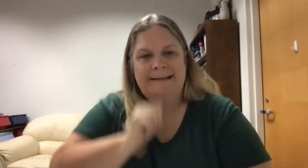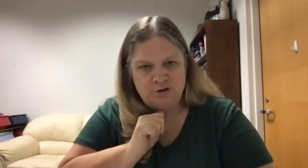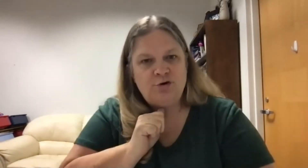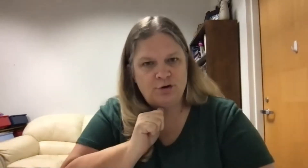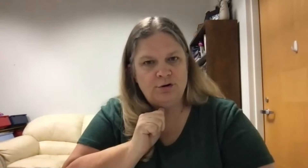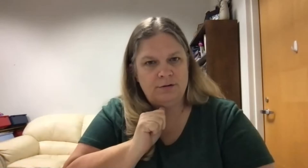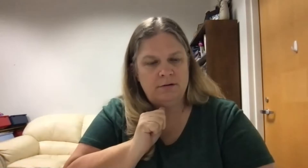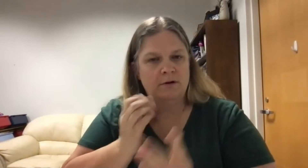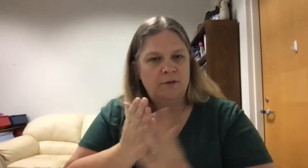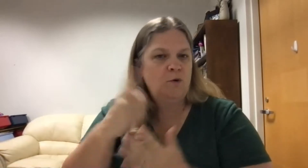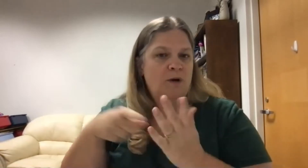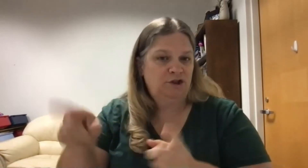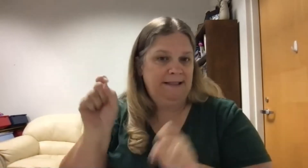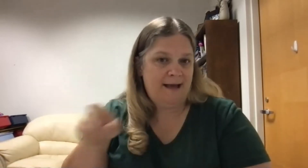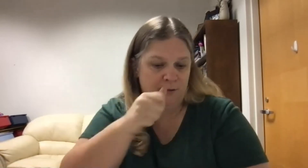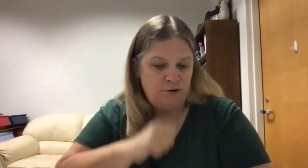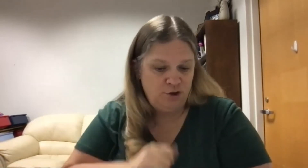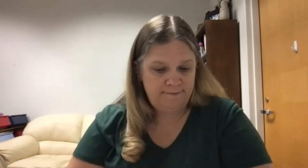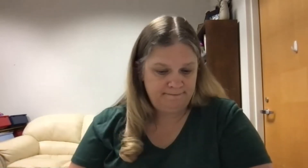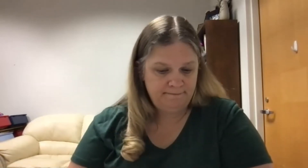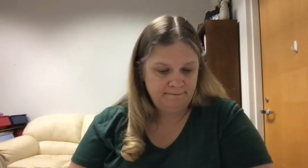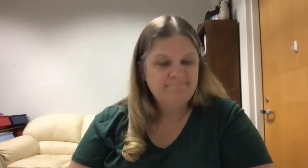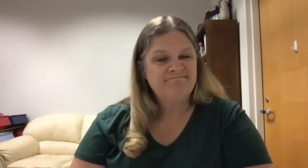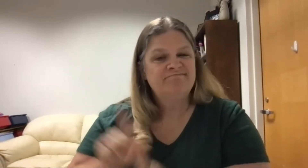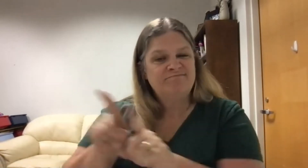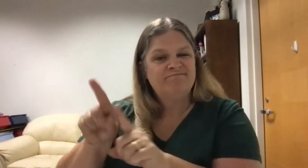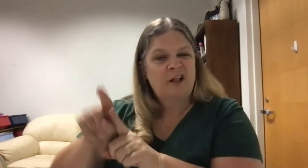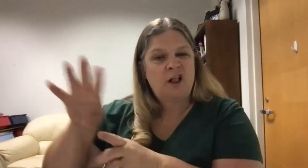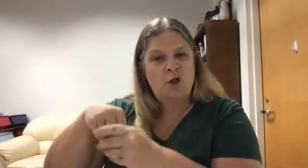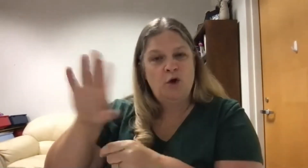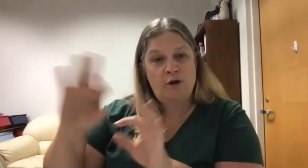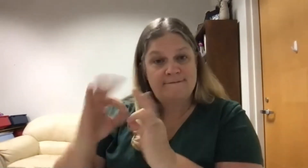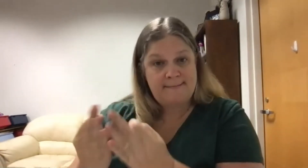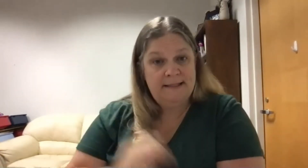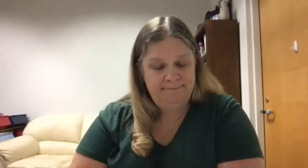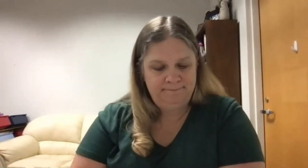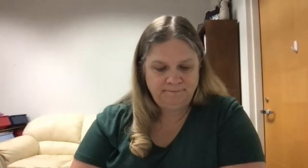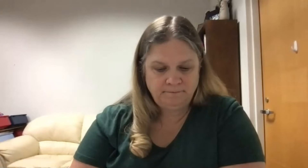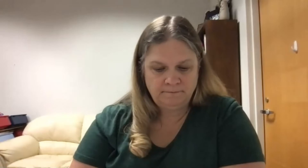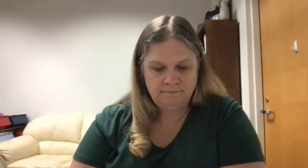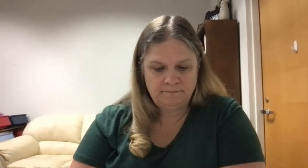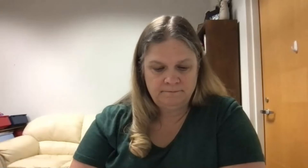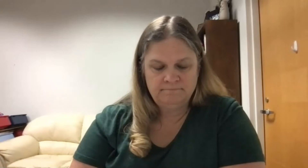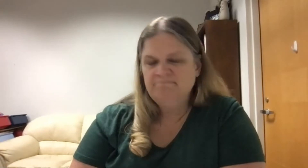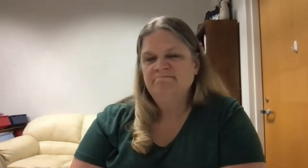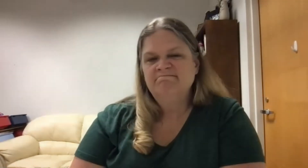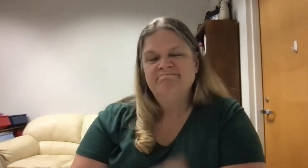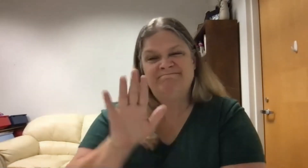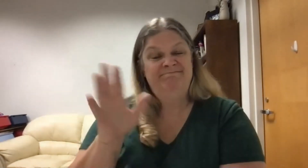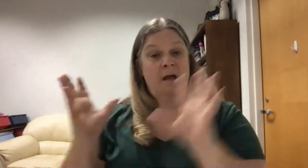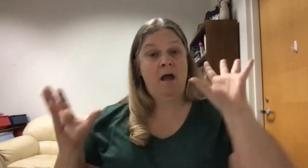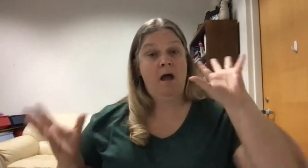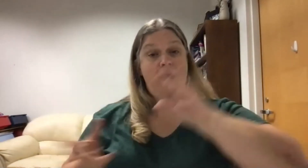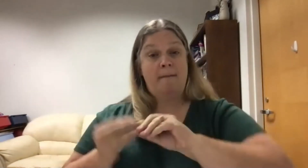that she had to have to persevere to what she had to persevere. Also, her family as